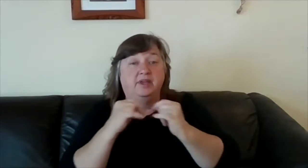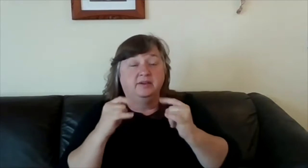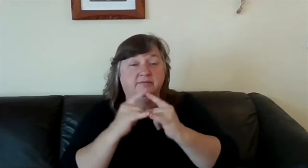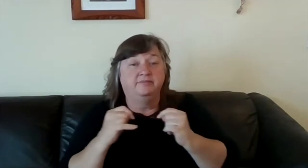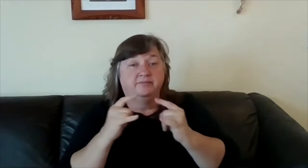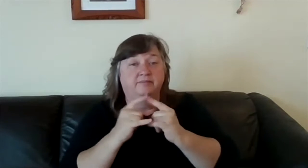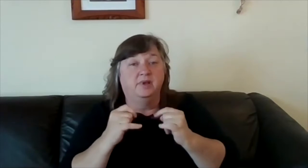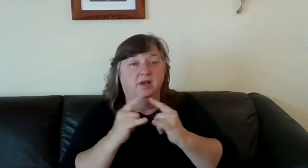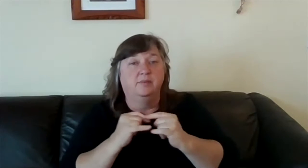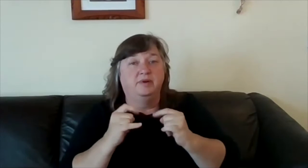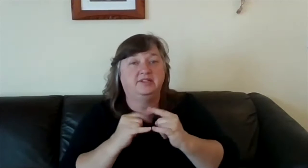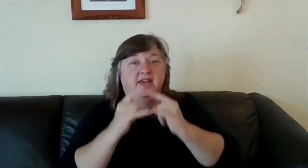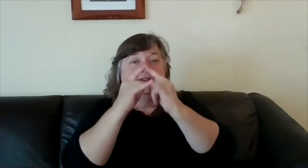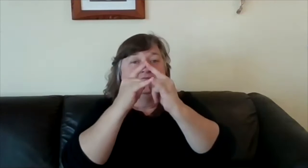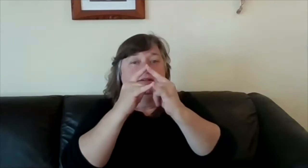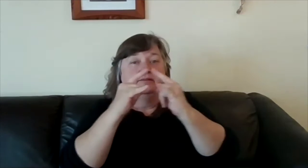camping, but a tent